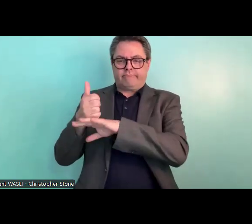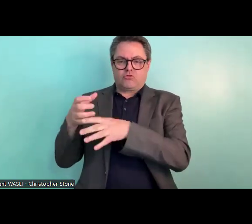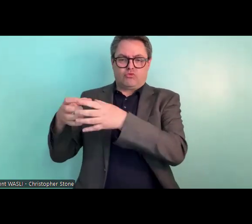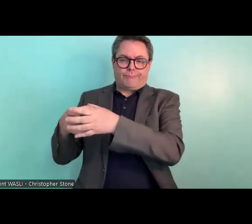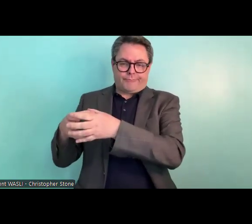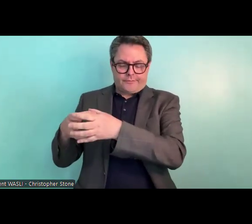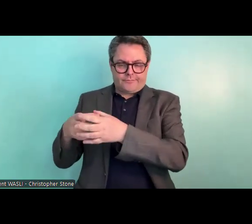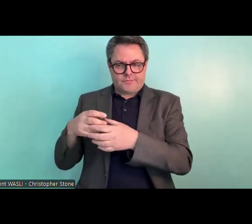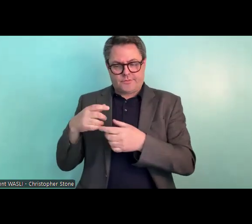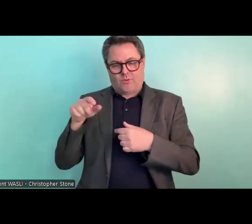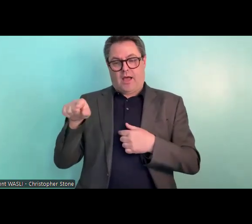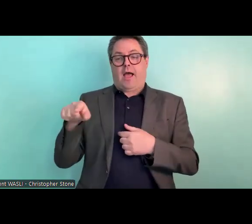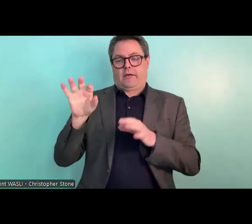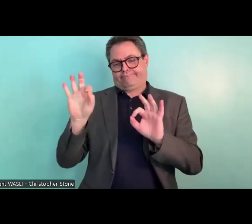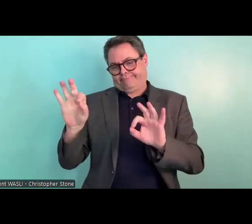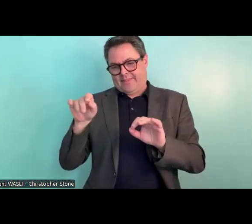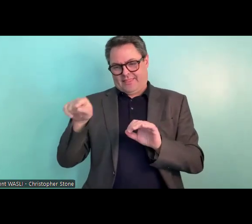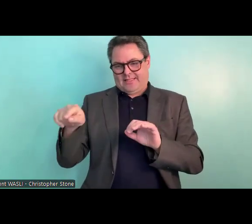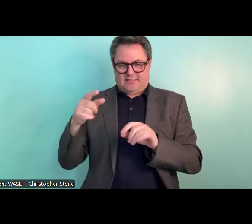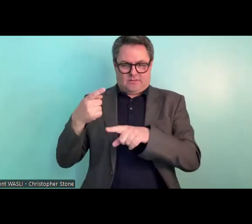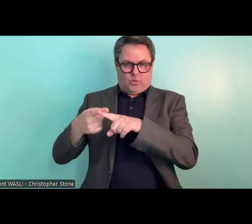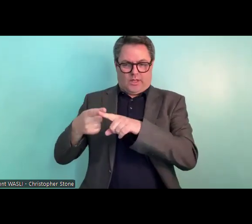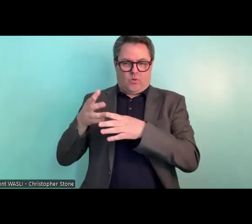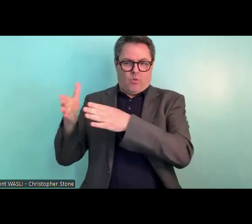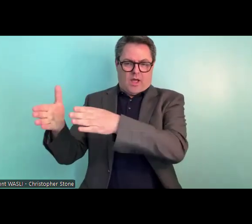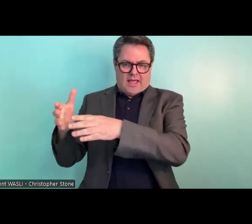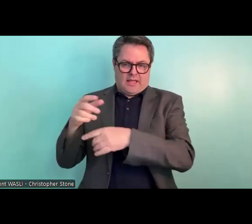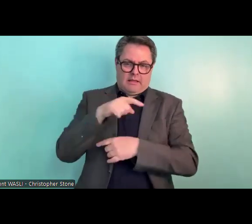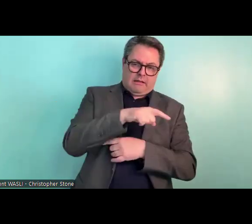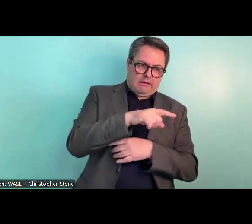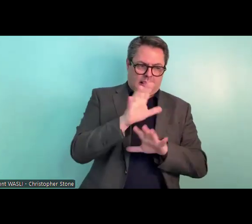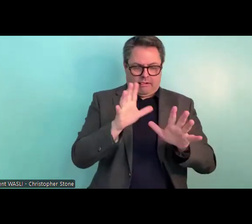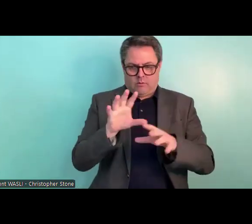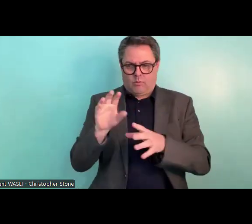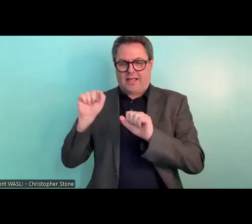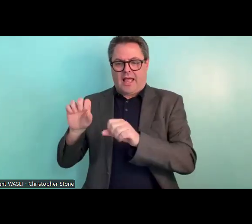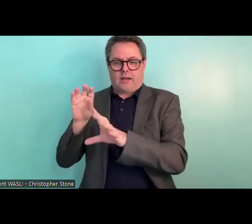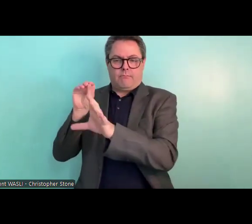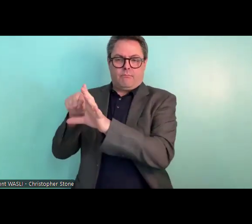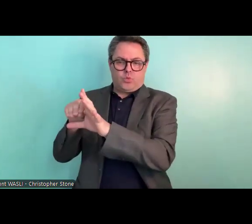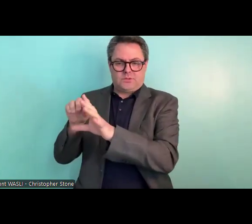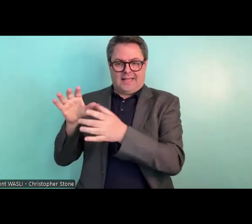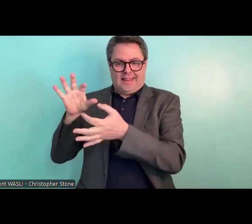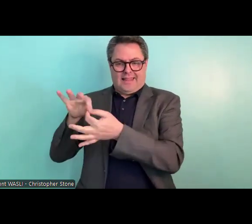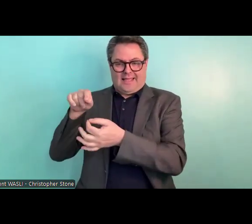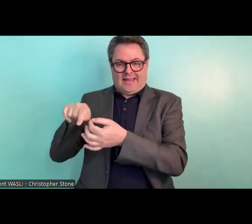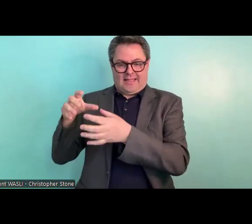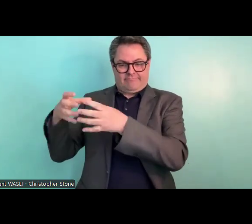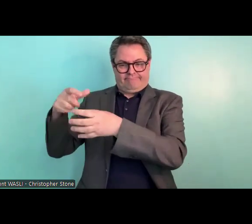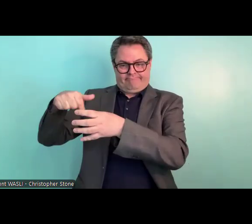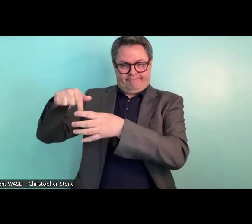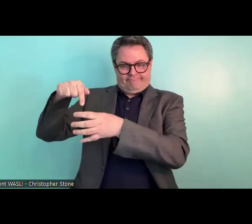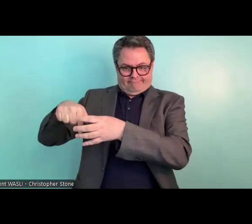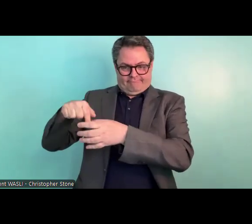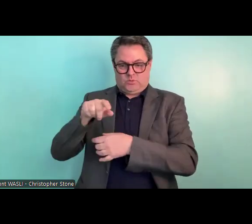So now there's a new function in Zoom where you are able to set up a separate group, and I think this hopefully will expedite the process. So